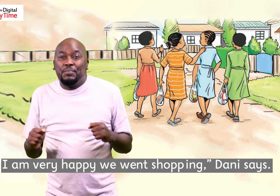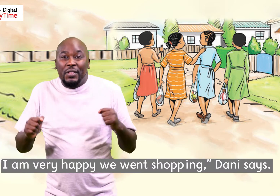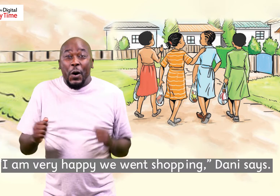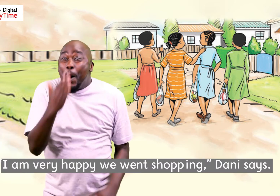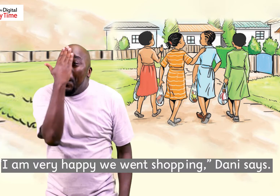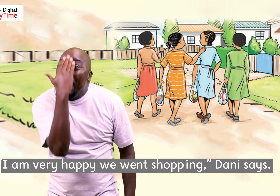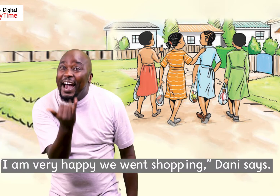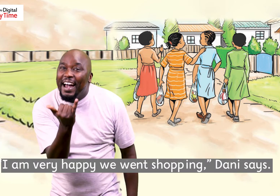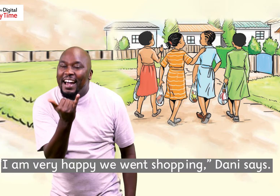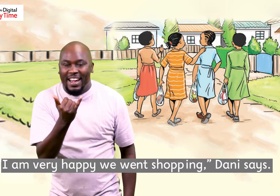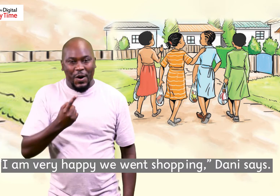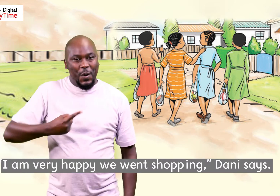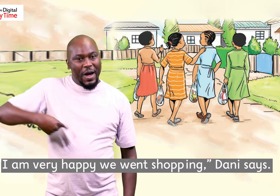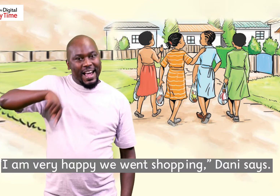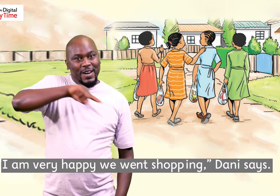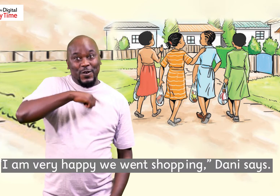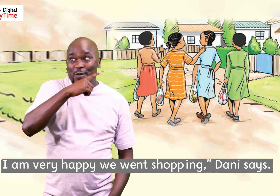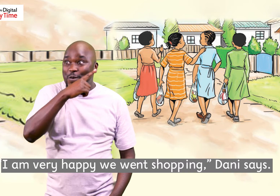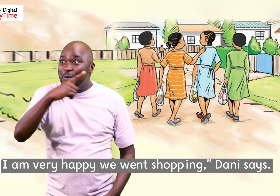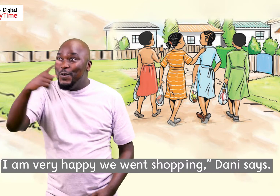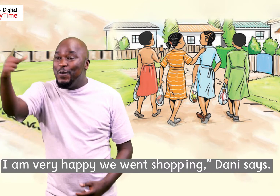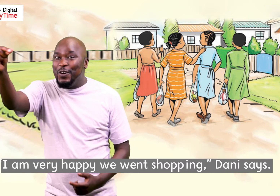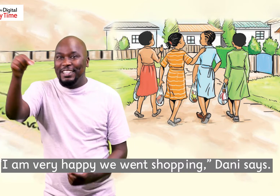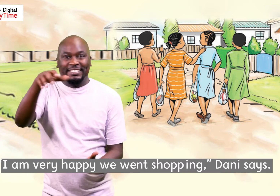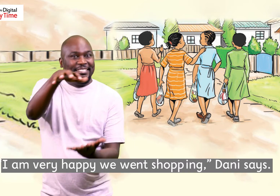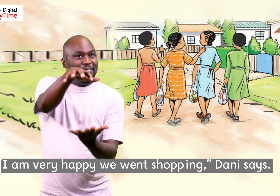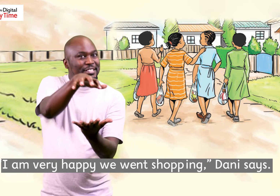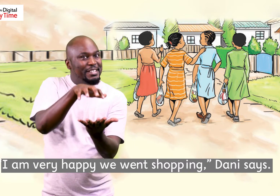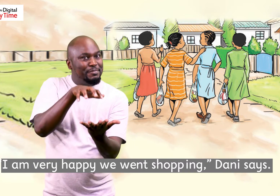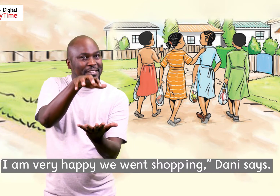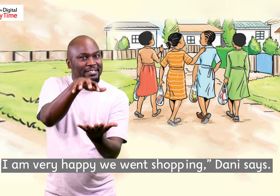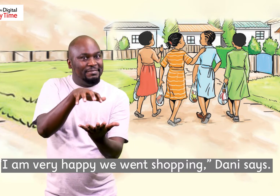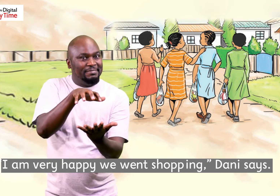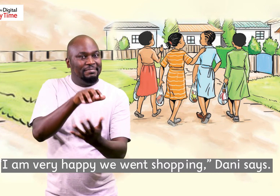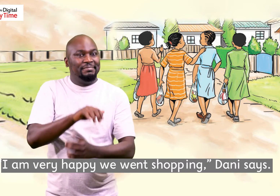I am very happy we went shopping, Danny says.